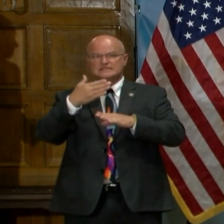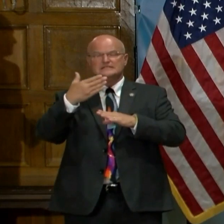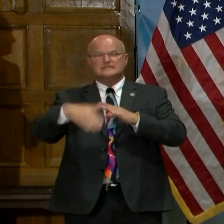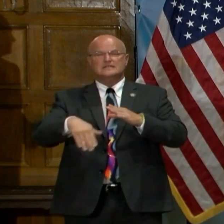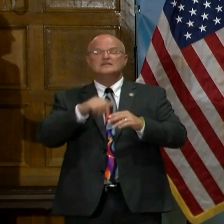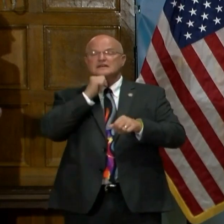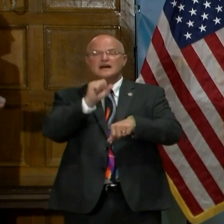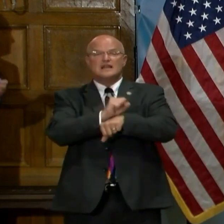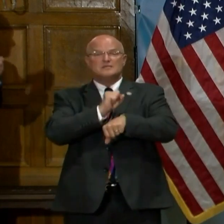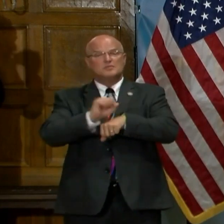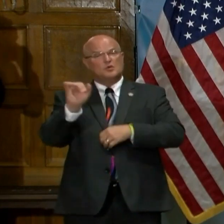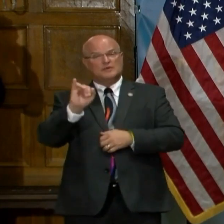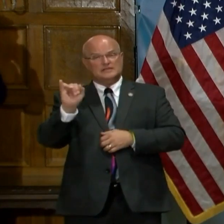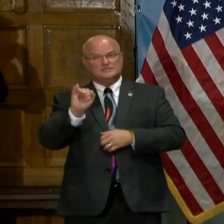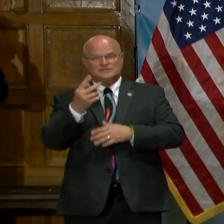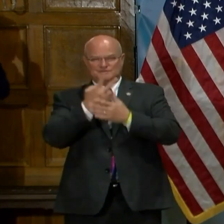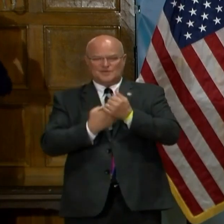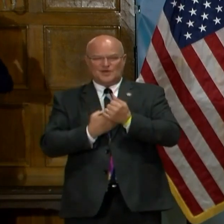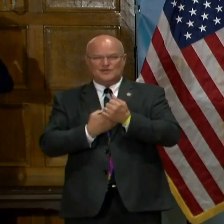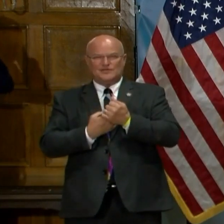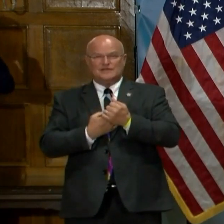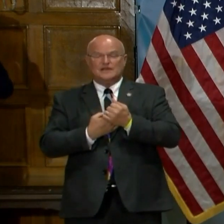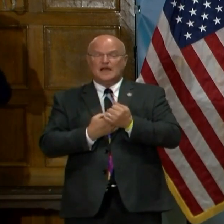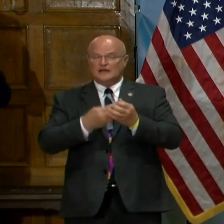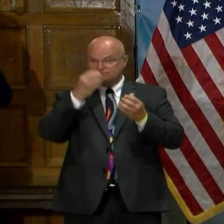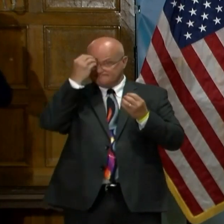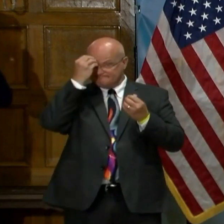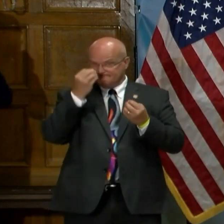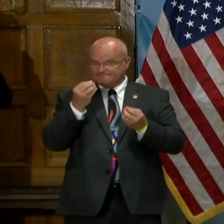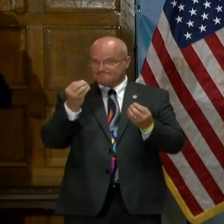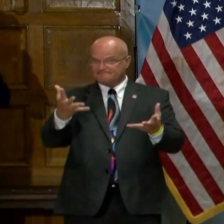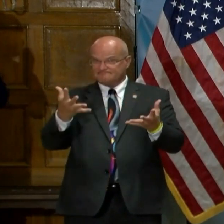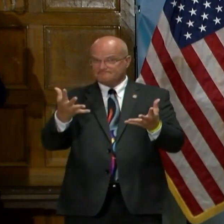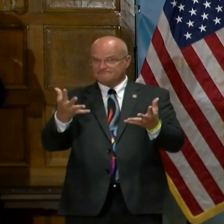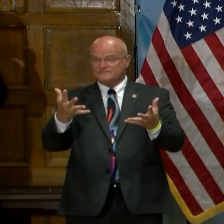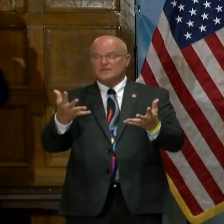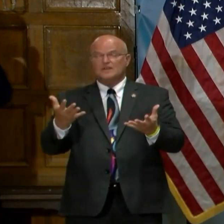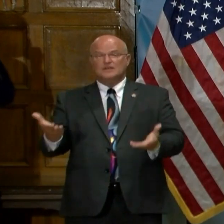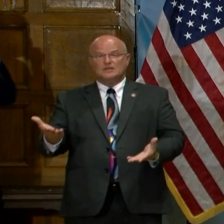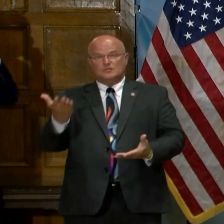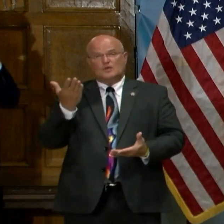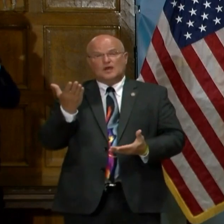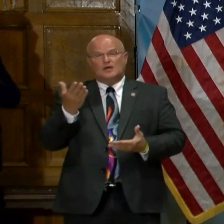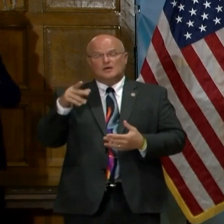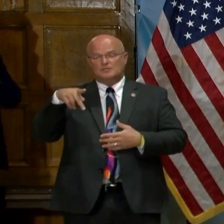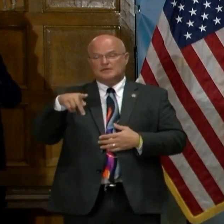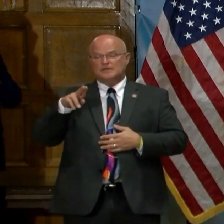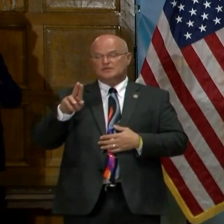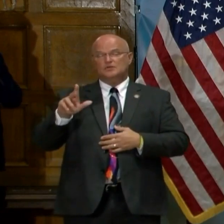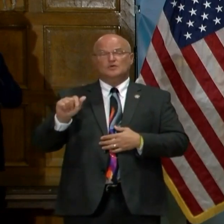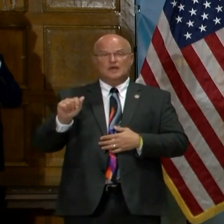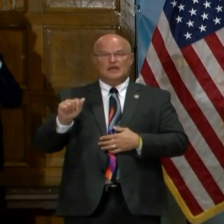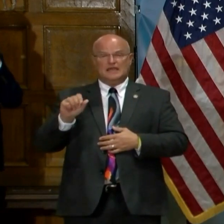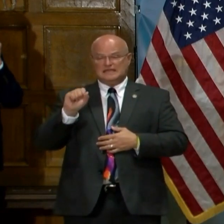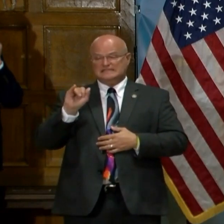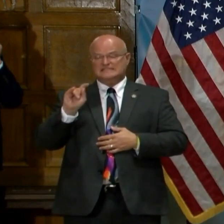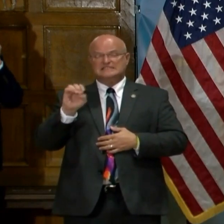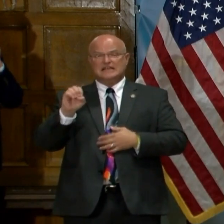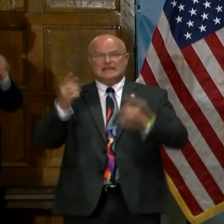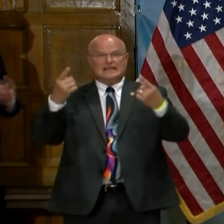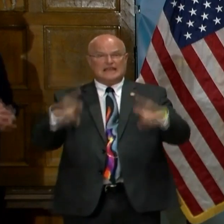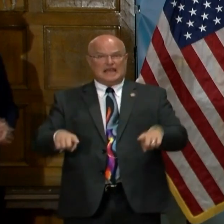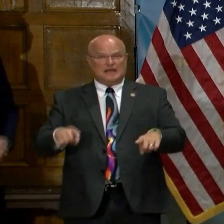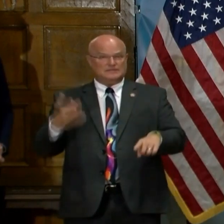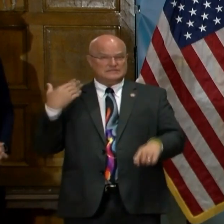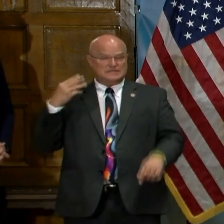to unemployment insurance. So I wanted to point out too that it was brought up about the PUA cyber incident that happened